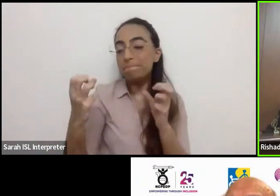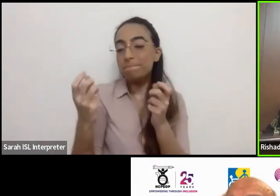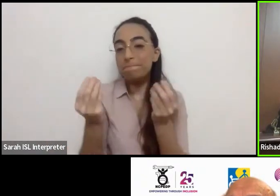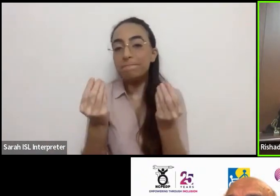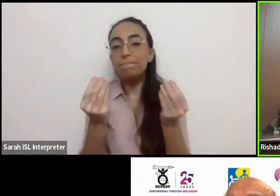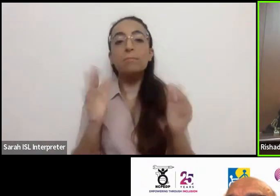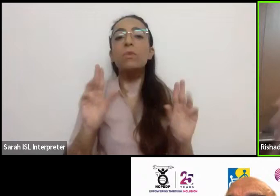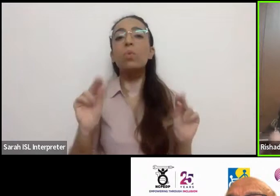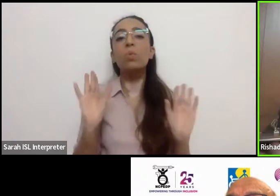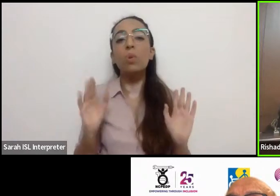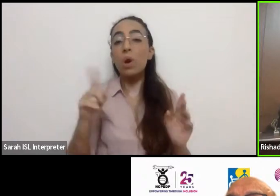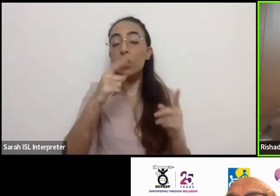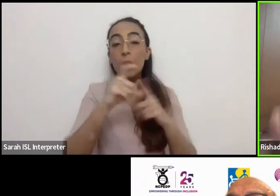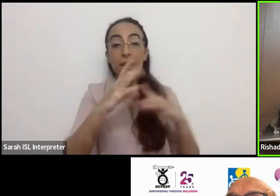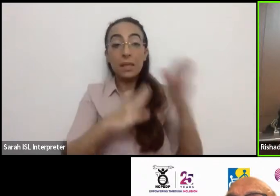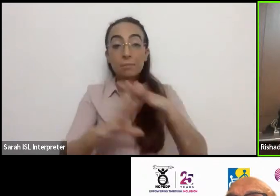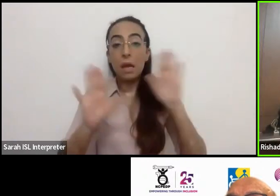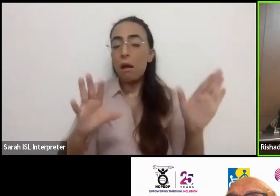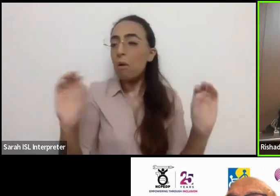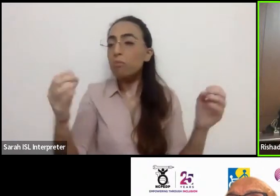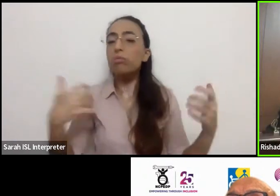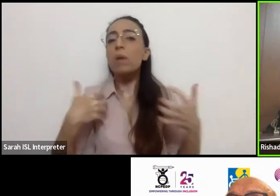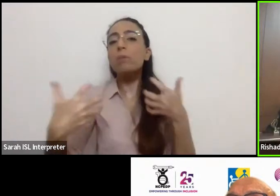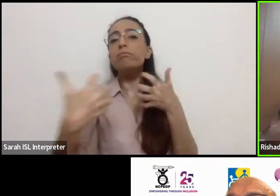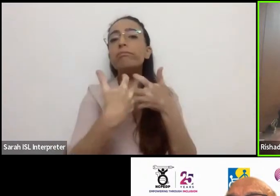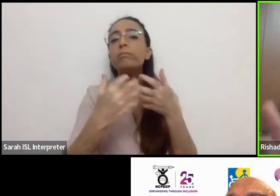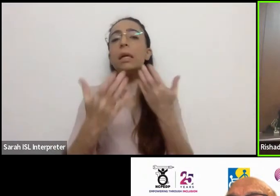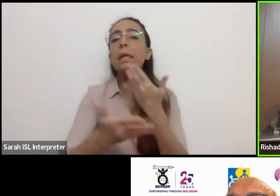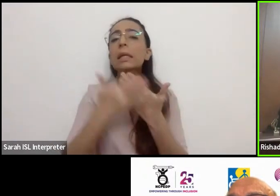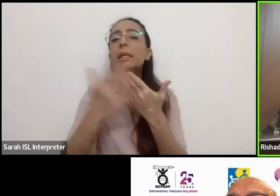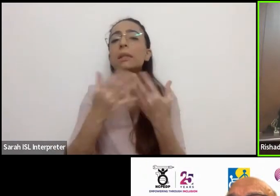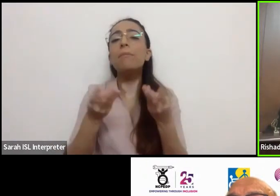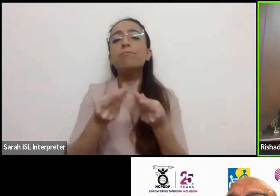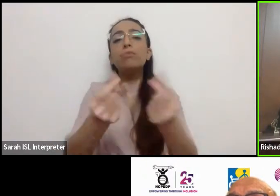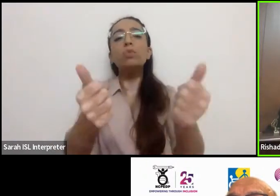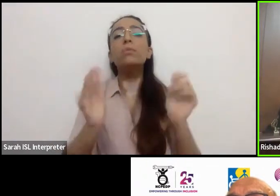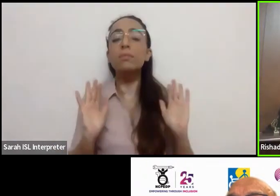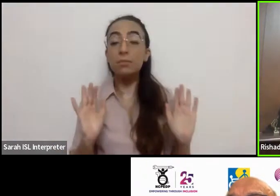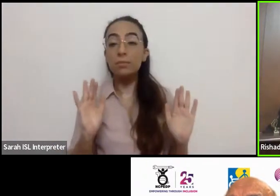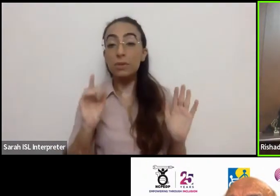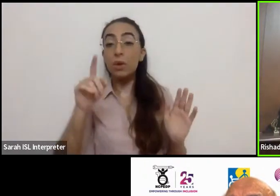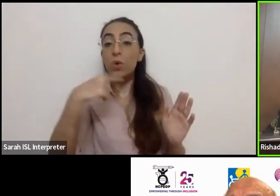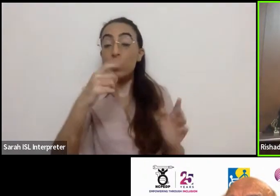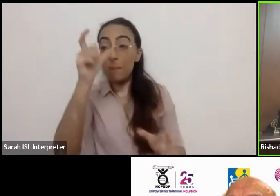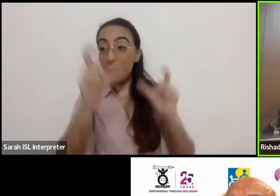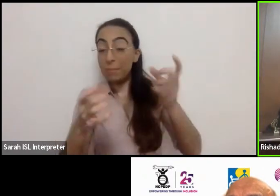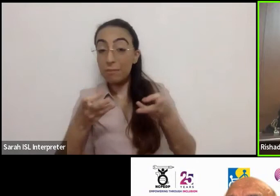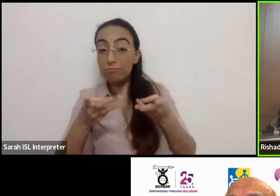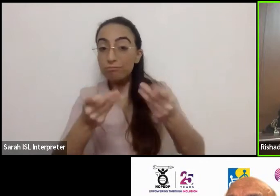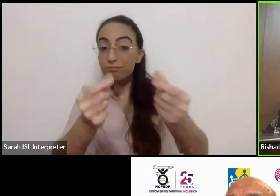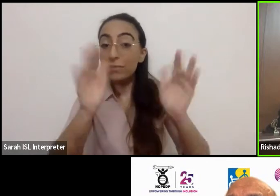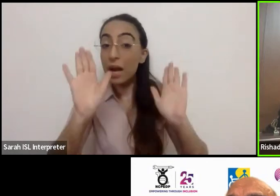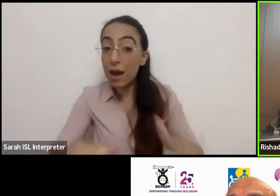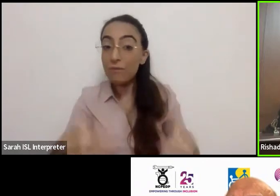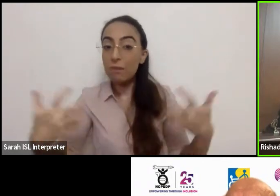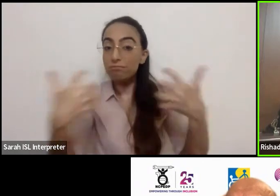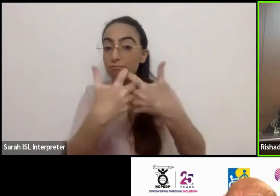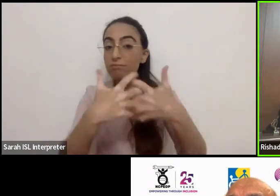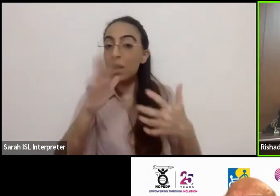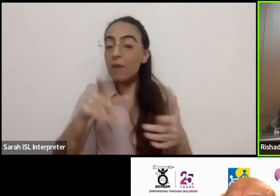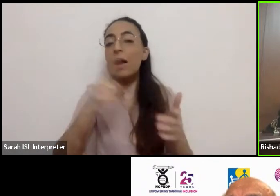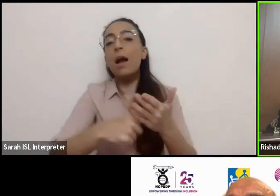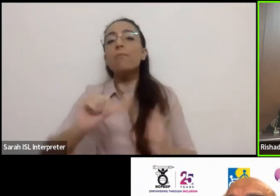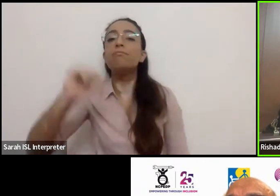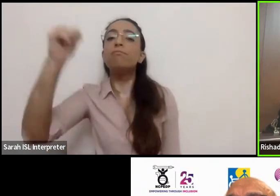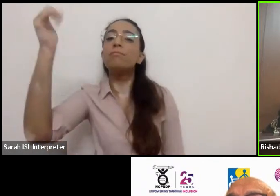of disability. So how do we help people truly assimilate? And for those that assimilate, I think succeed significantly more than not. A